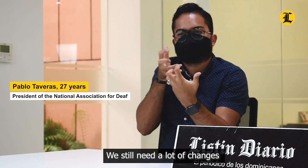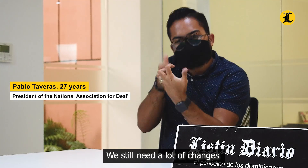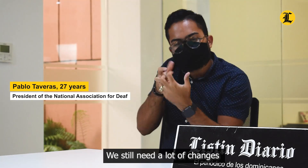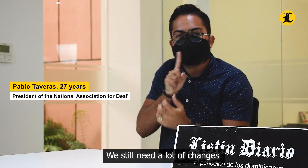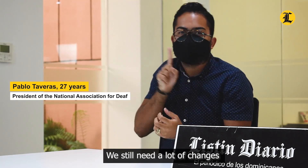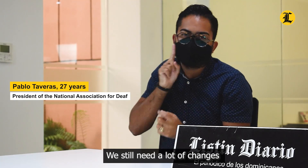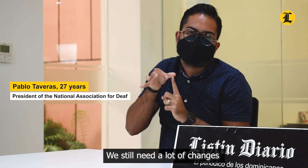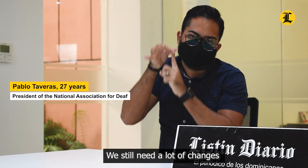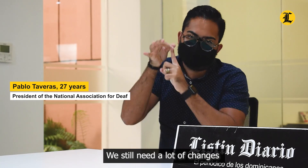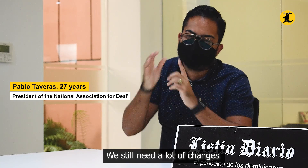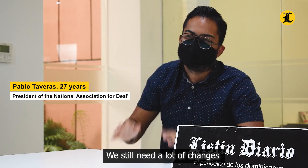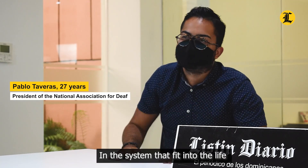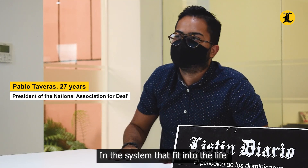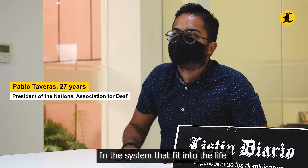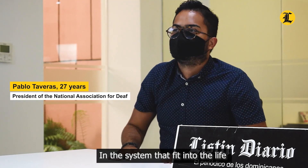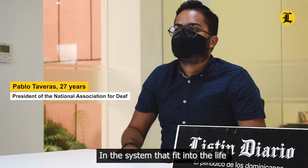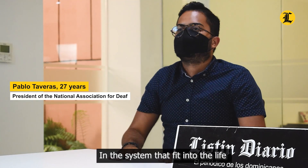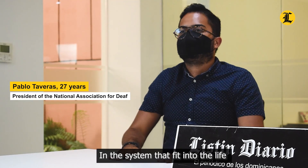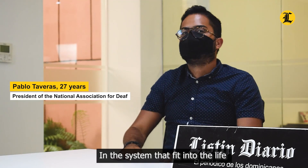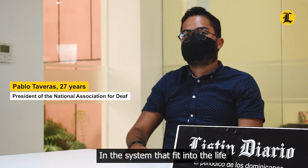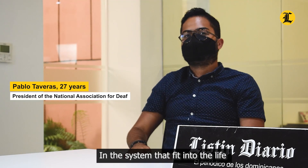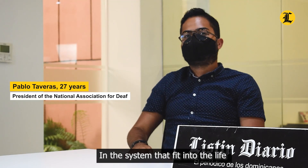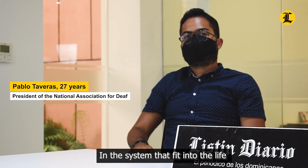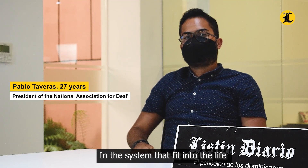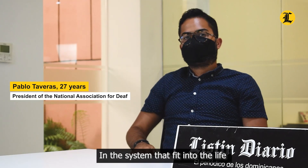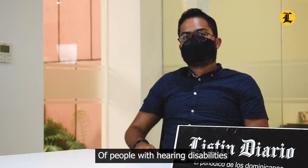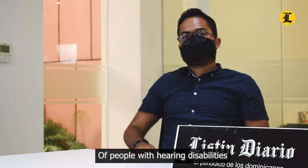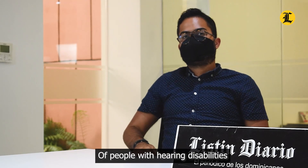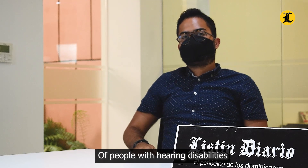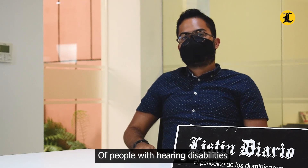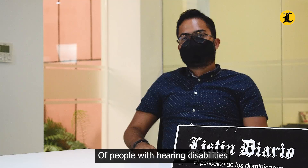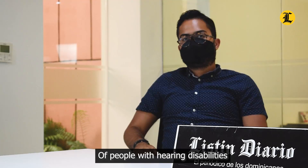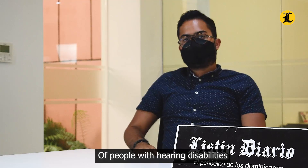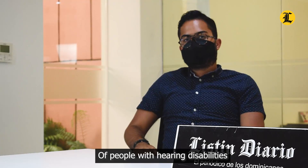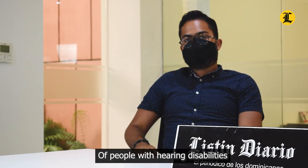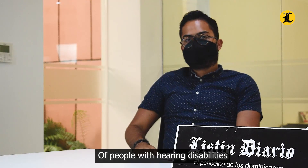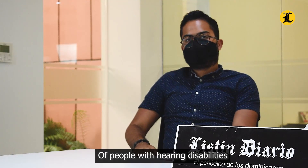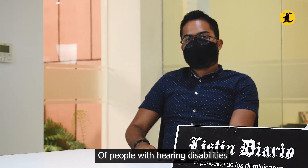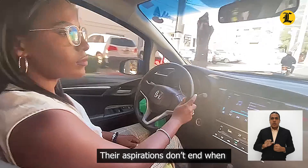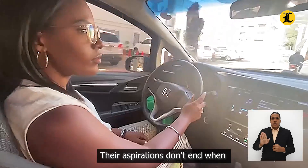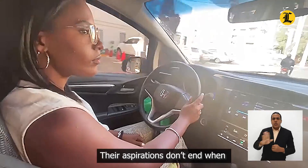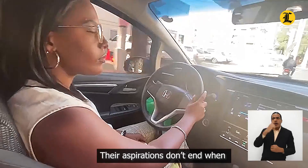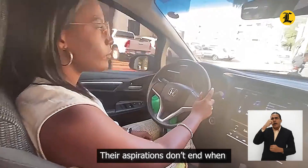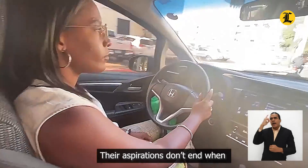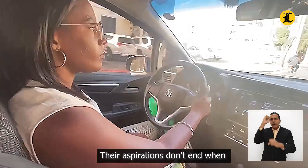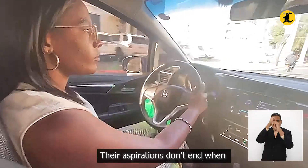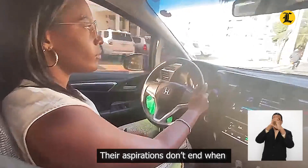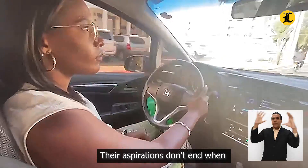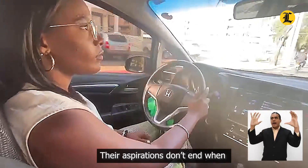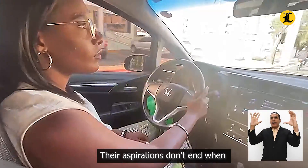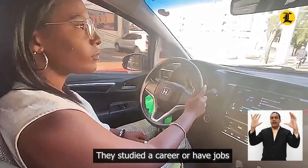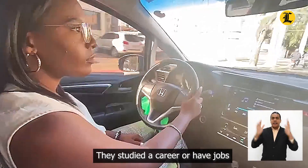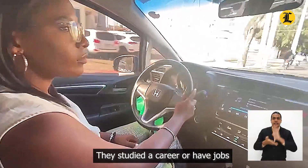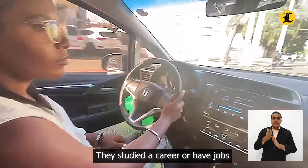We still need a lot of changes in the system that fit into the life of people with hearing disabilities. Their aspirations